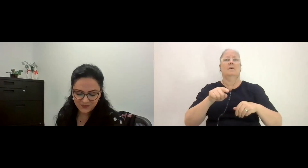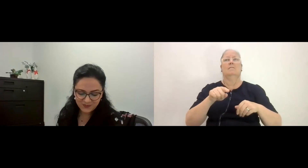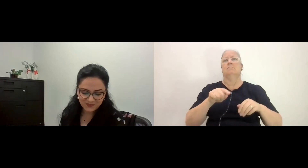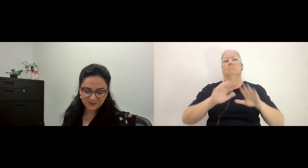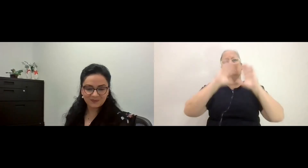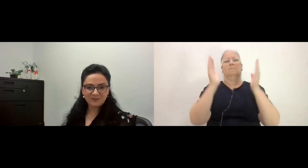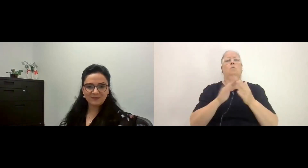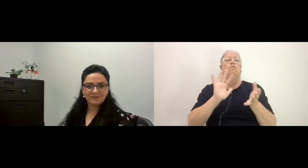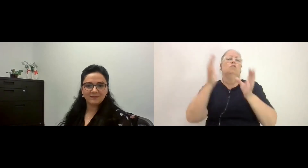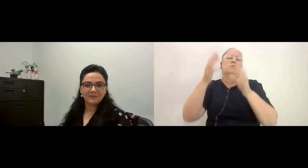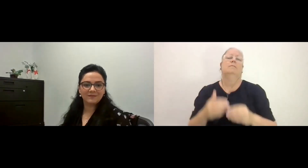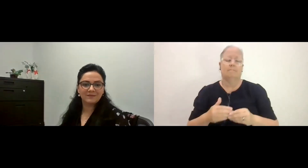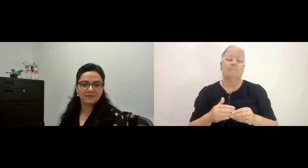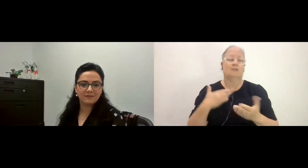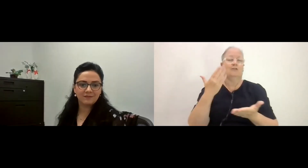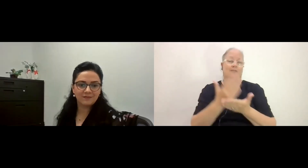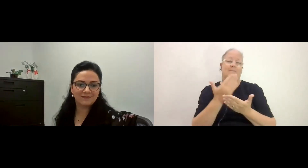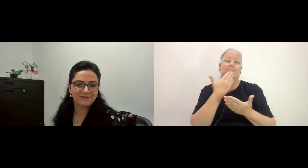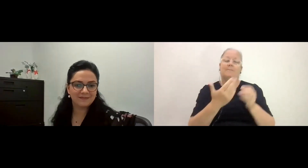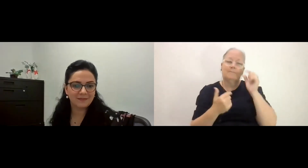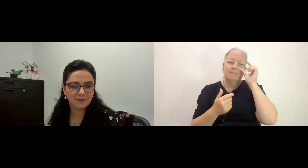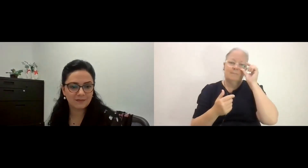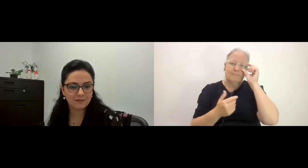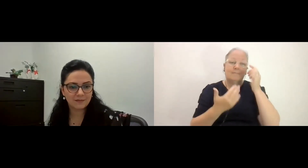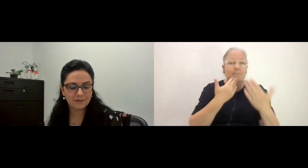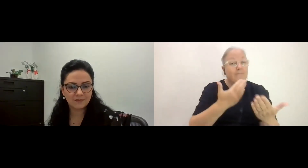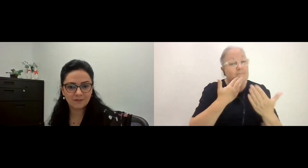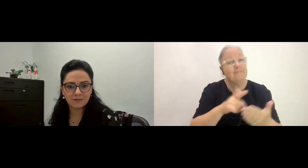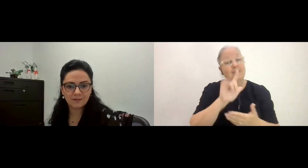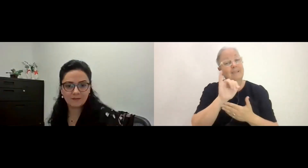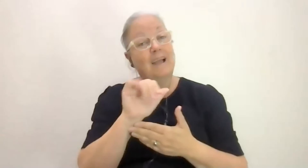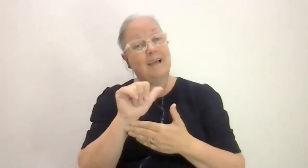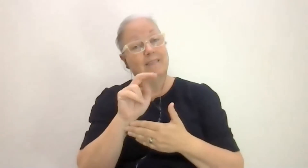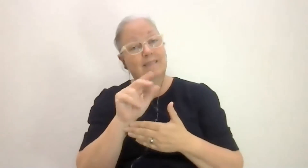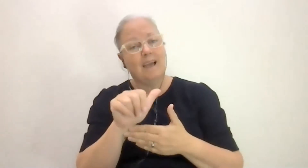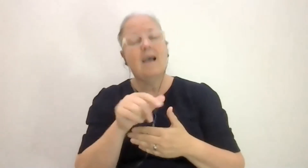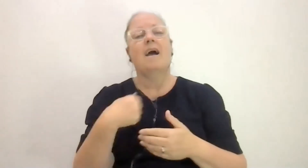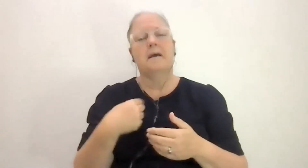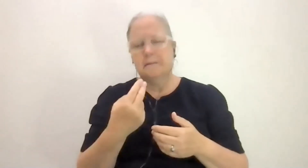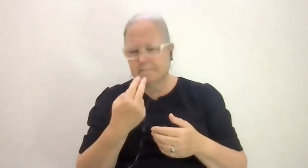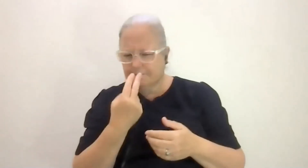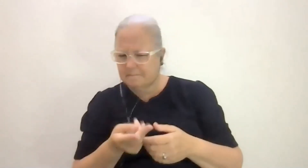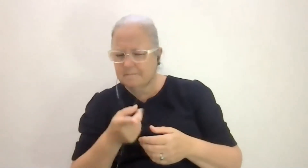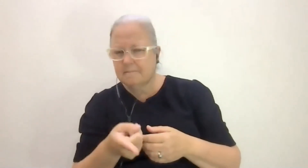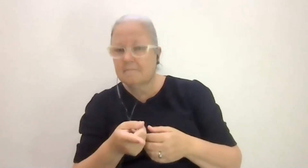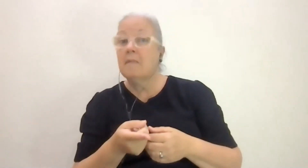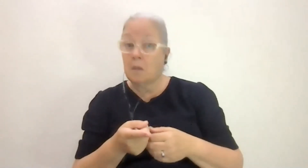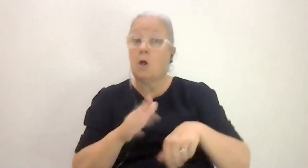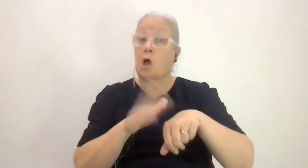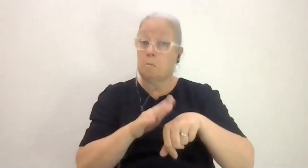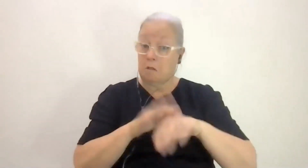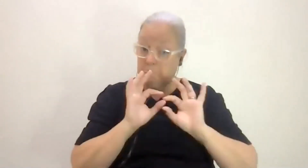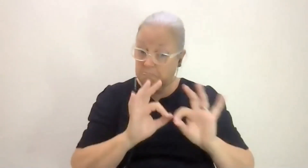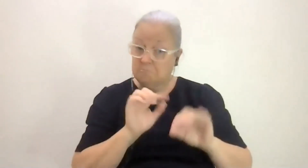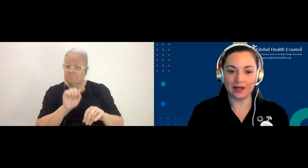you. Thank you, Liana. Great. I see that we do have some questions. We have some great comments in the chat. We have a